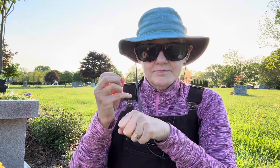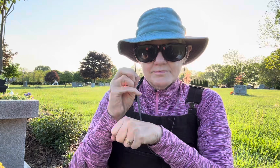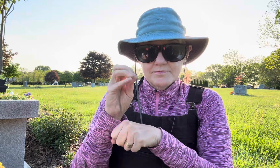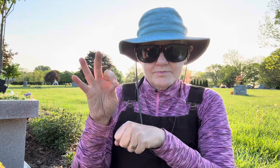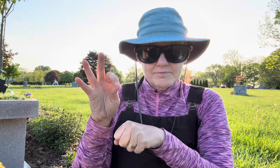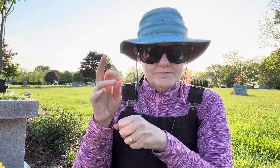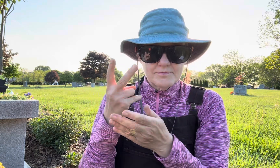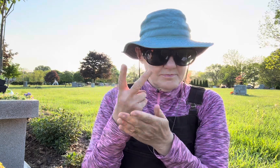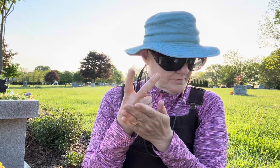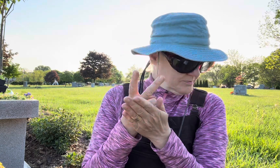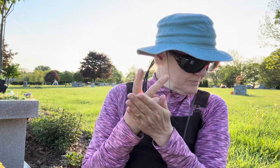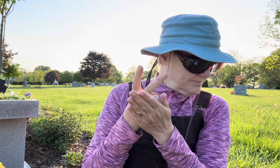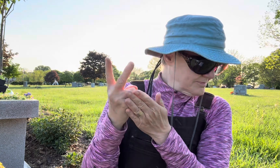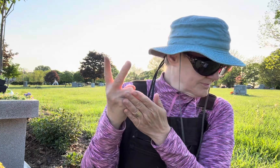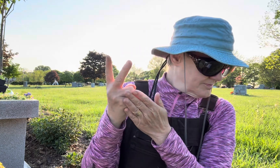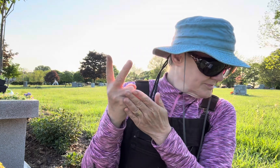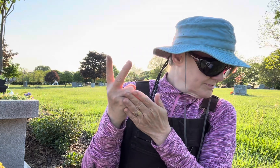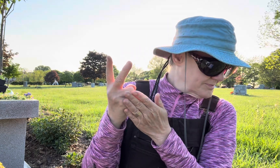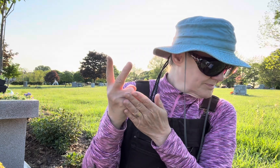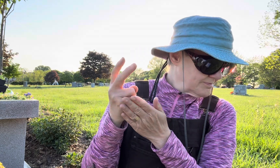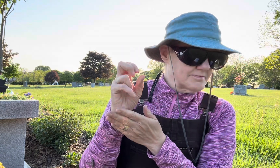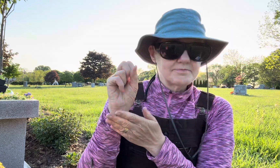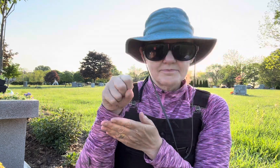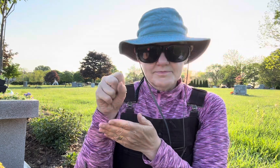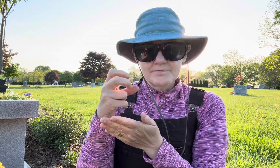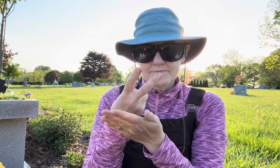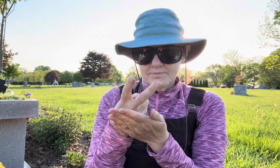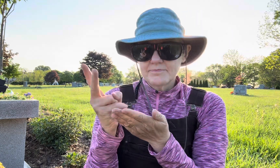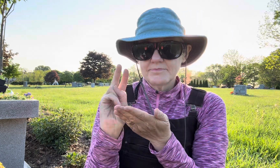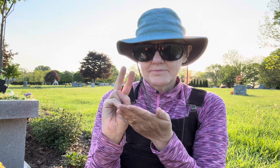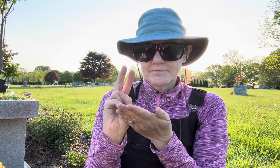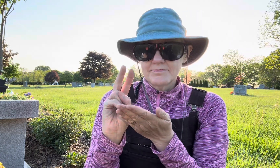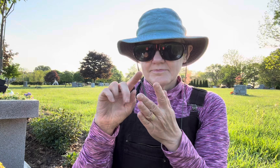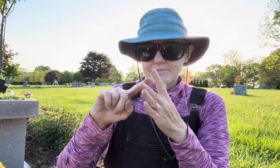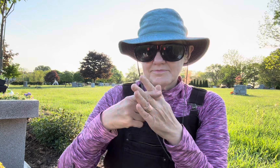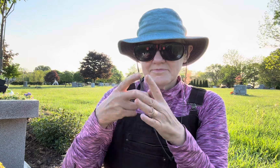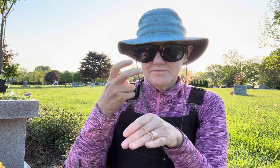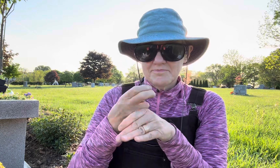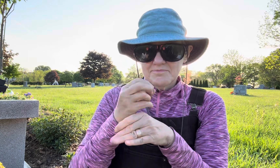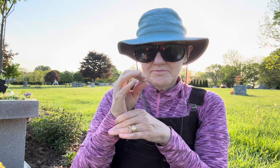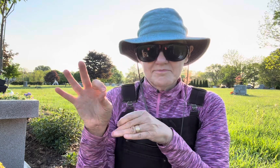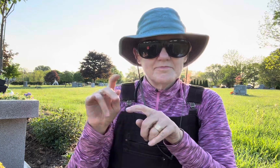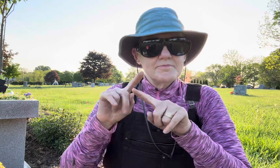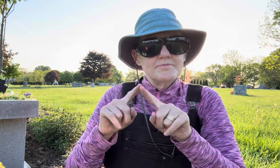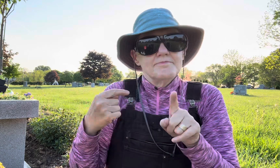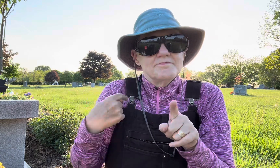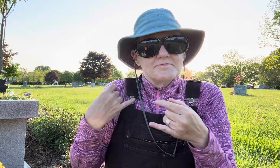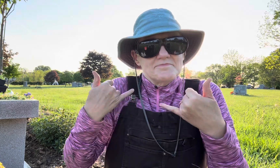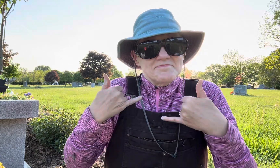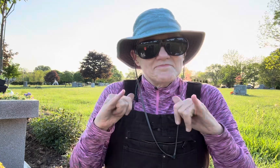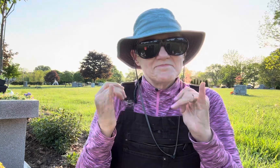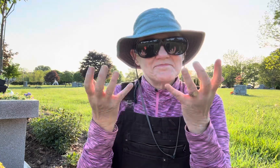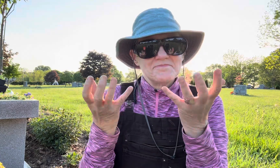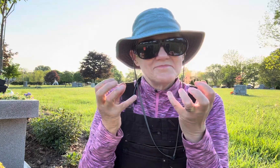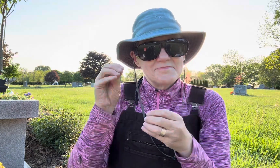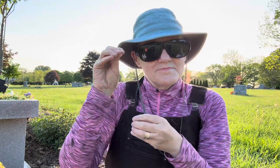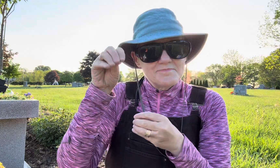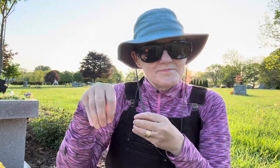They've already hardened off. 2 weeks ago, I started hardening them off. But I still want to plant them.